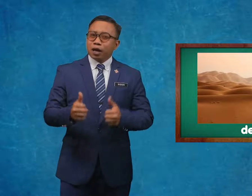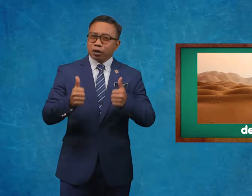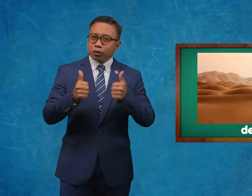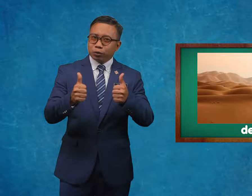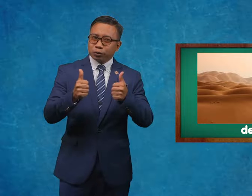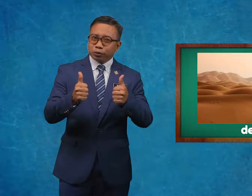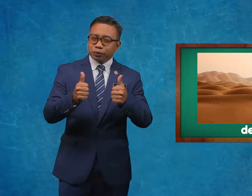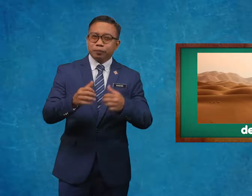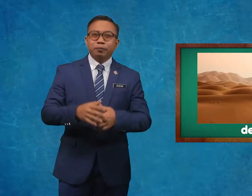Good.